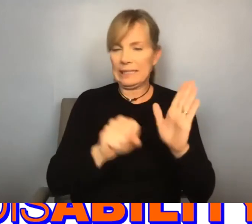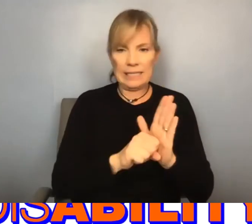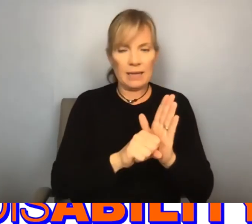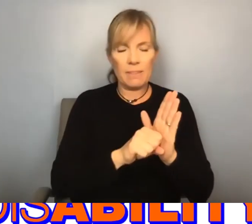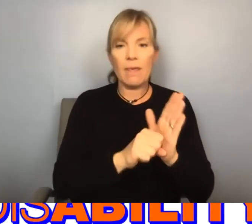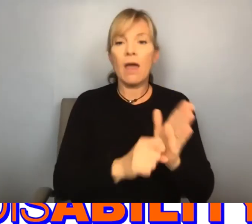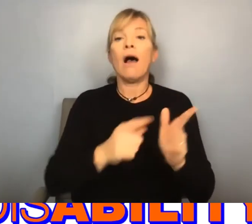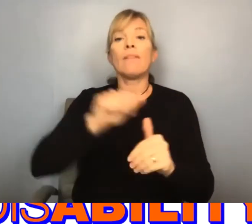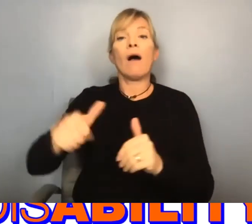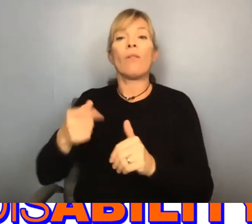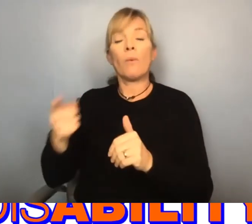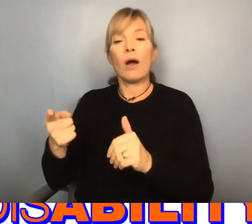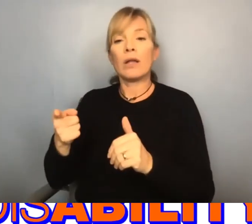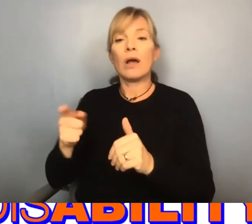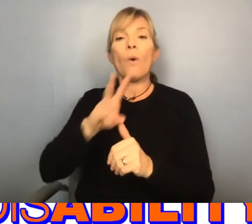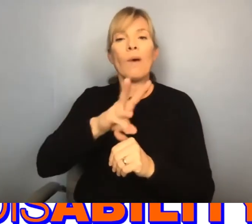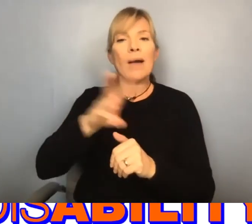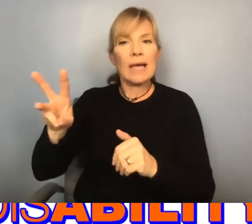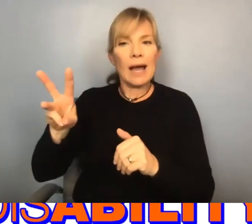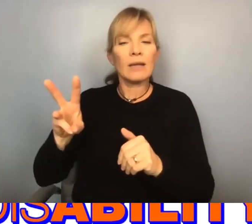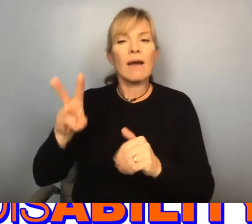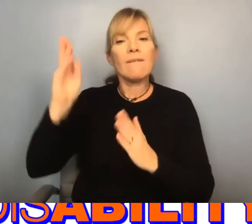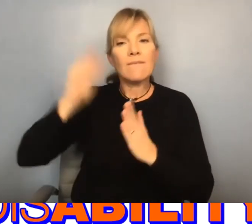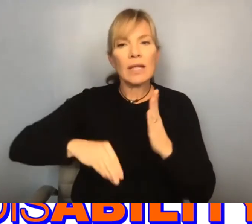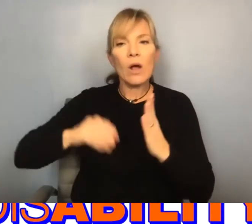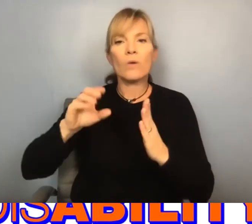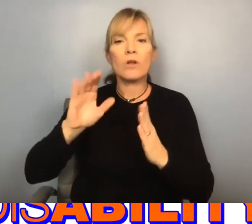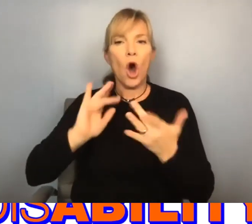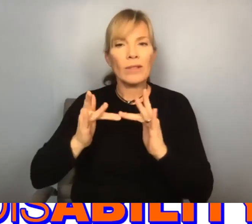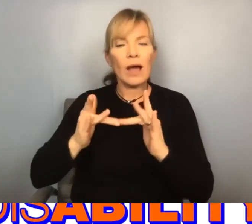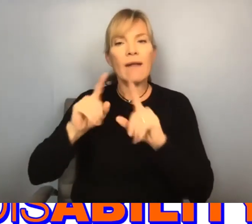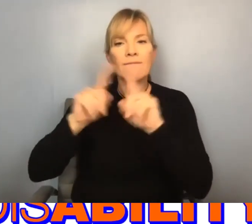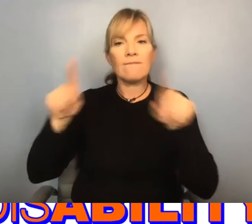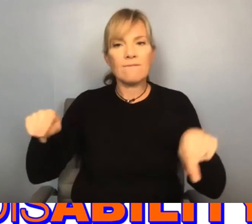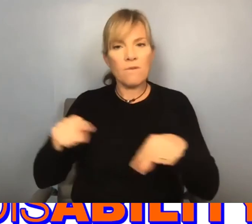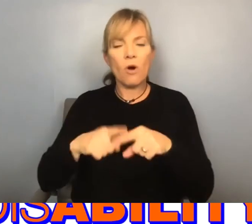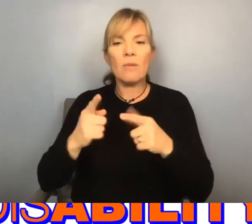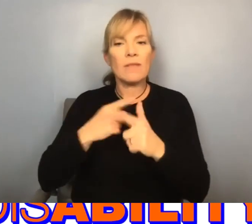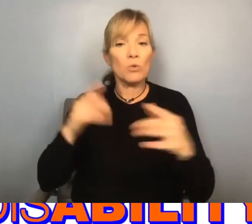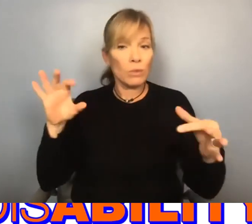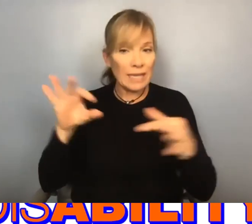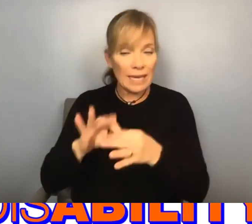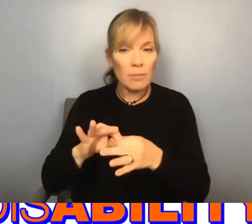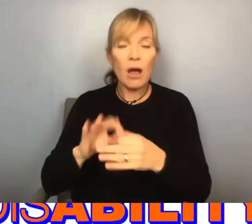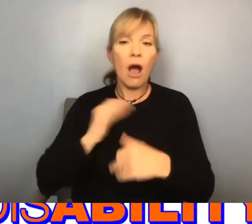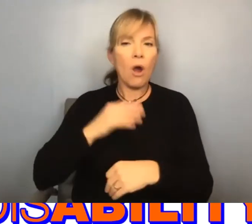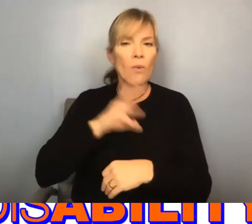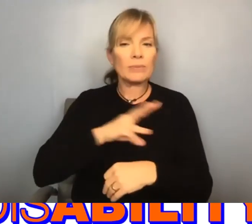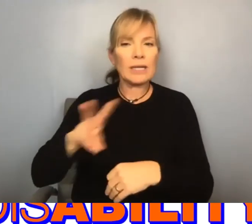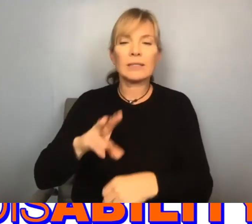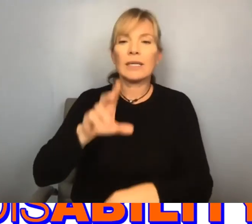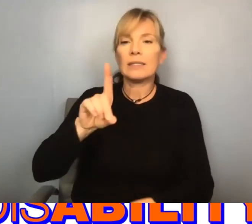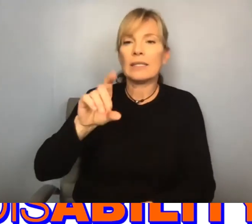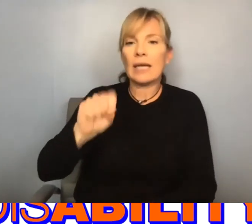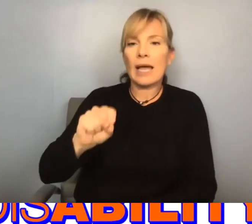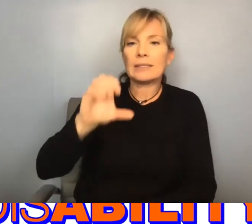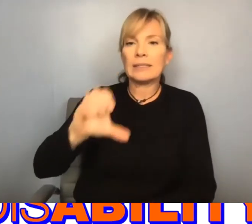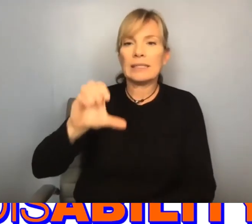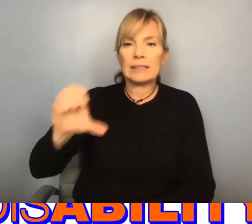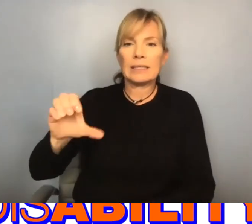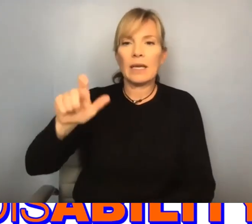And the other one is going to our website and filling out an online form there, and that will get you linked up. And our website is dscc